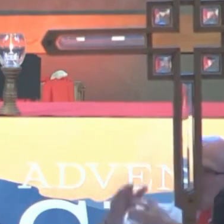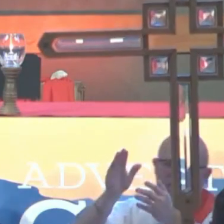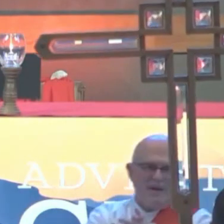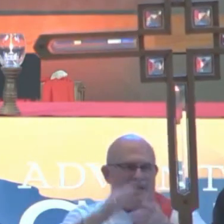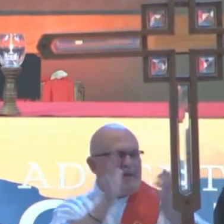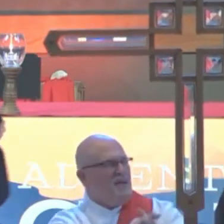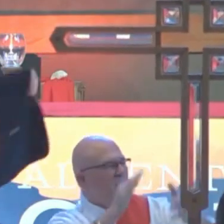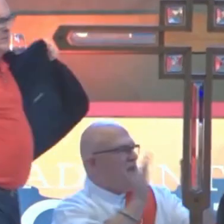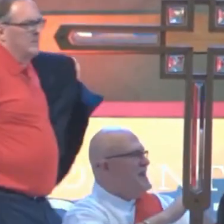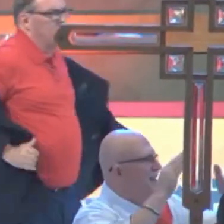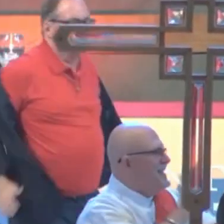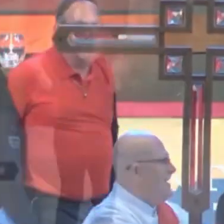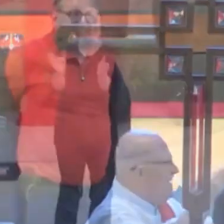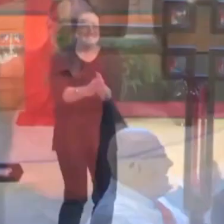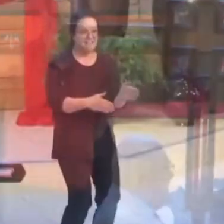Okay, so this is,